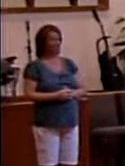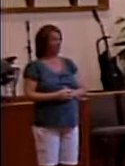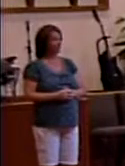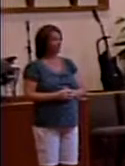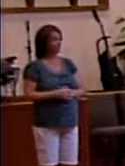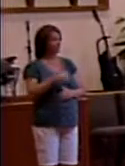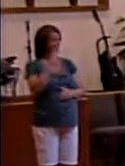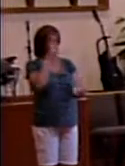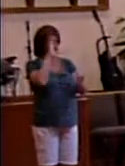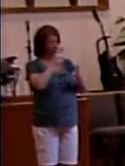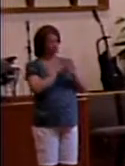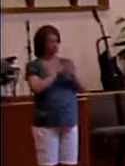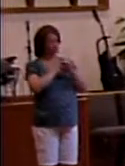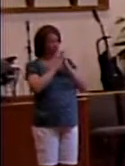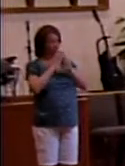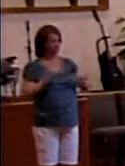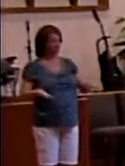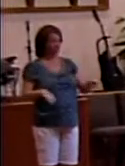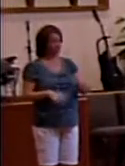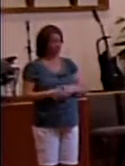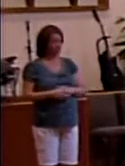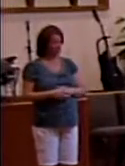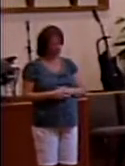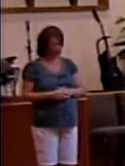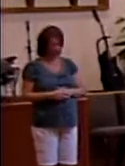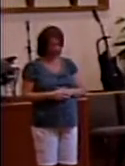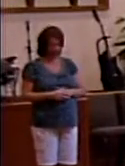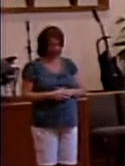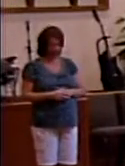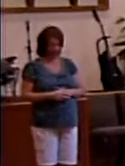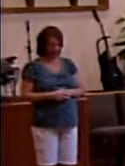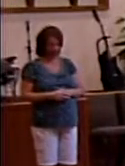Brother Burton, would you ask the blessing upon the bread this morning?